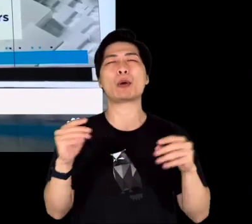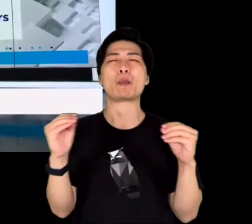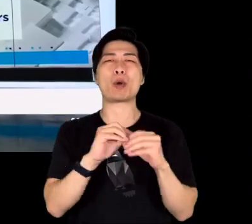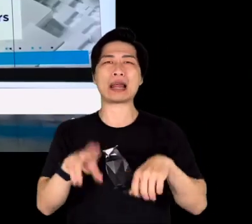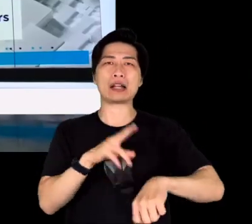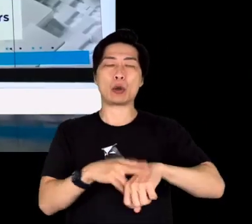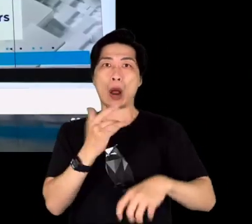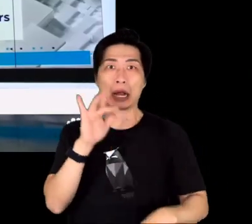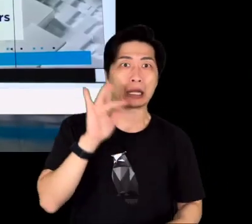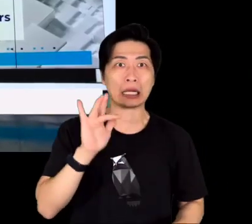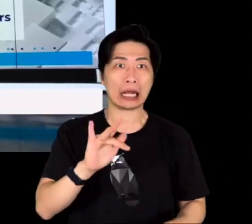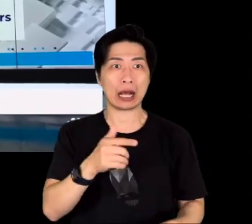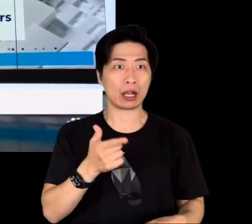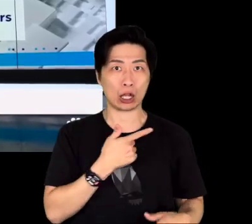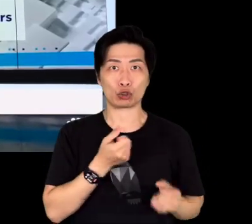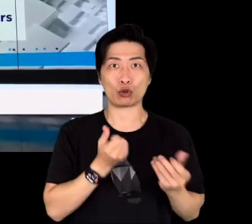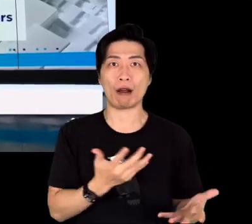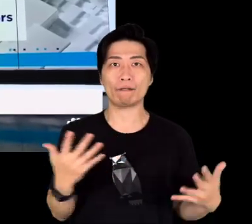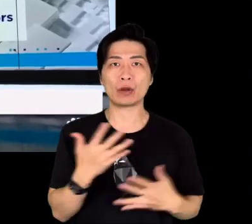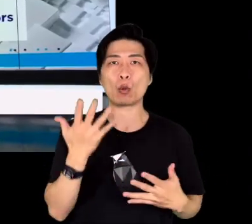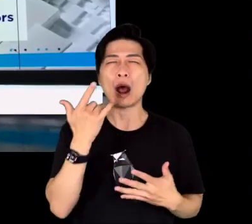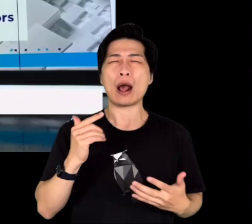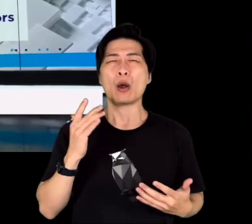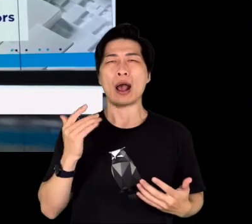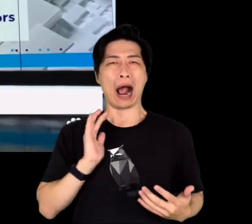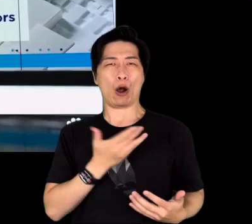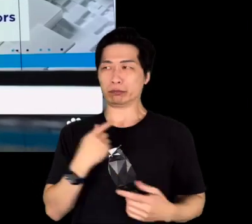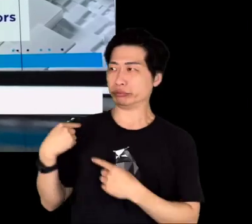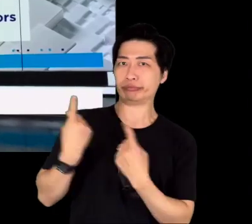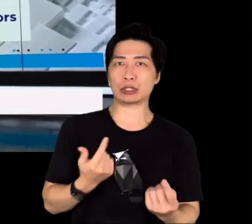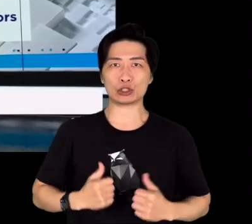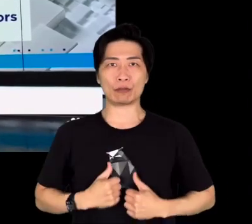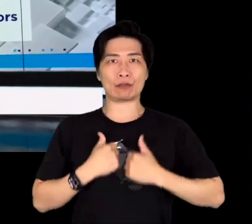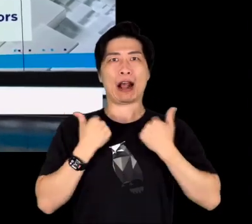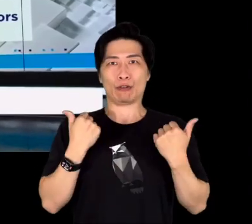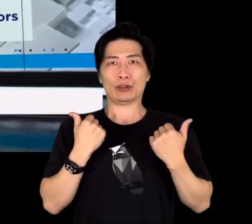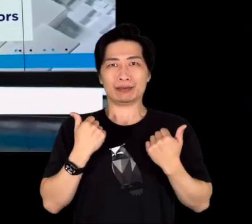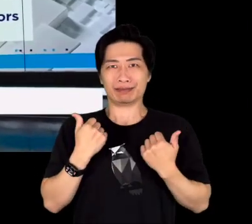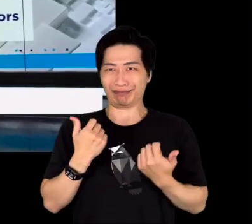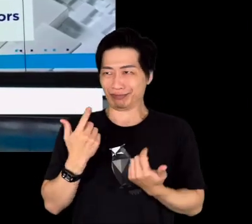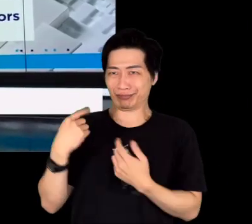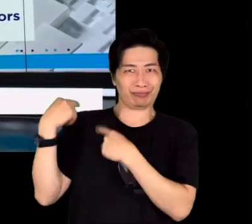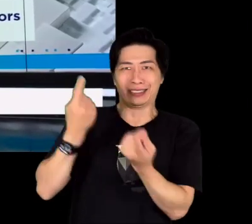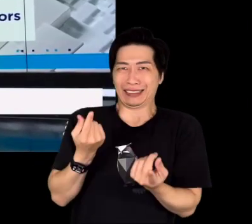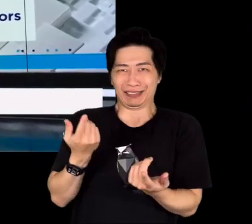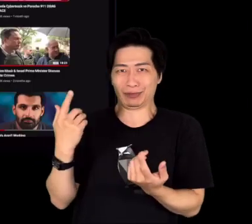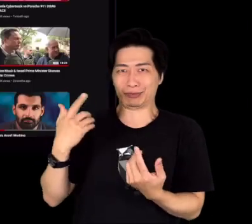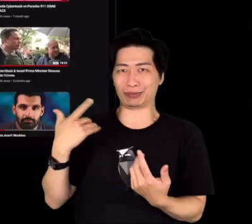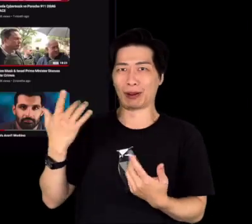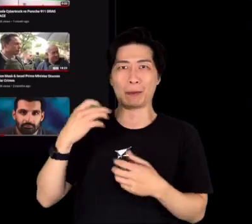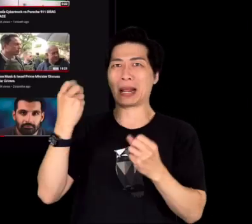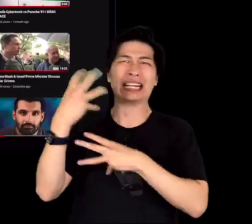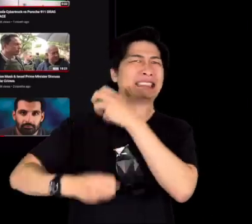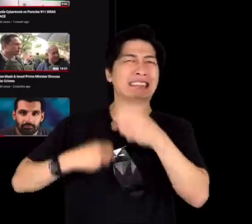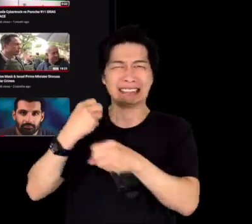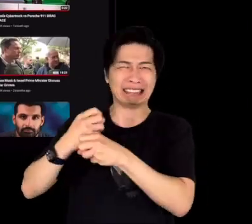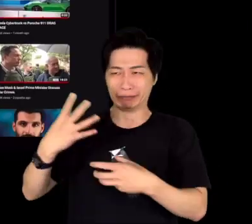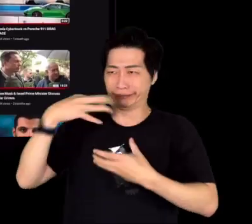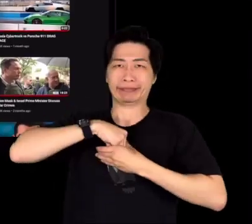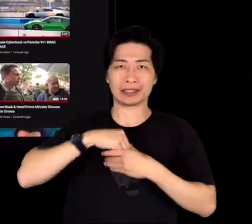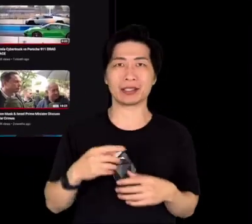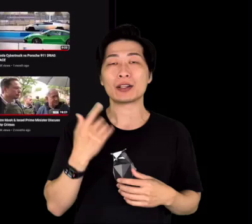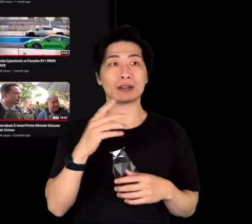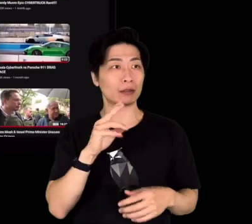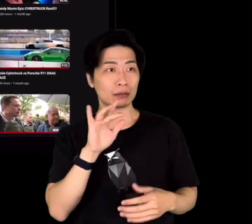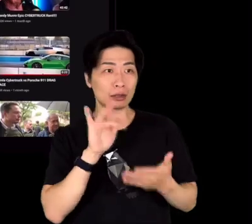beings are naturally more likely to click on things that create fear mainly due to our survival mechanisms as a species. Test this out yourself next time you